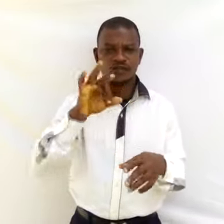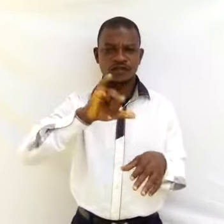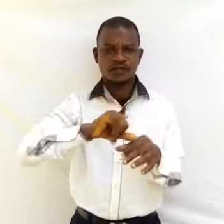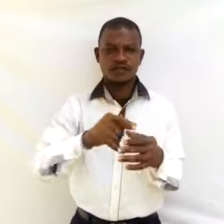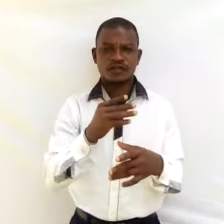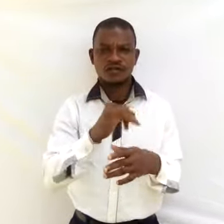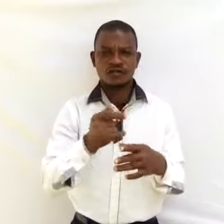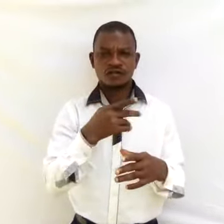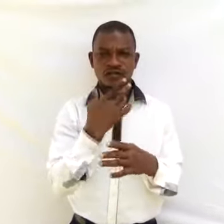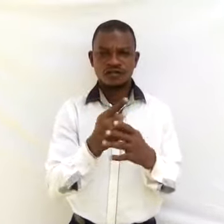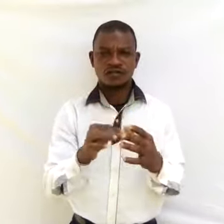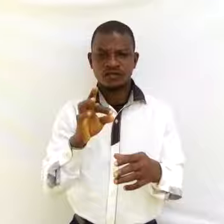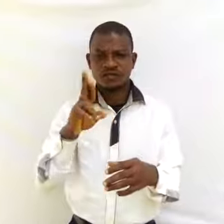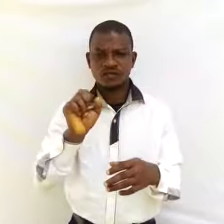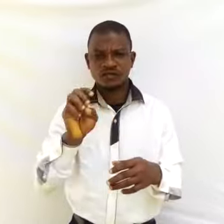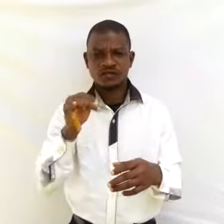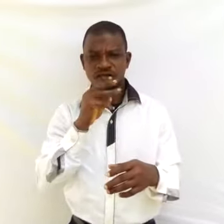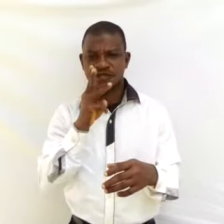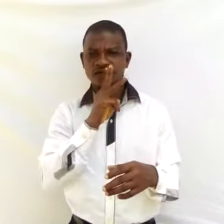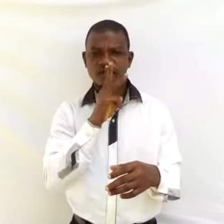also releases water.